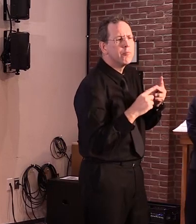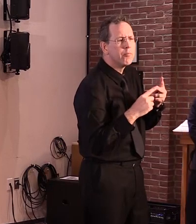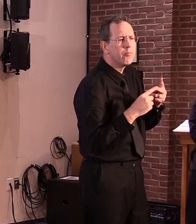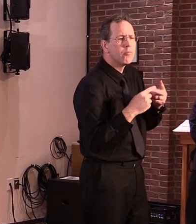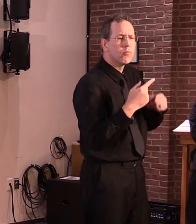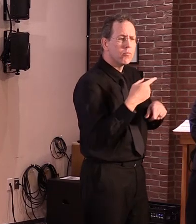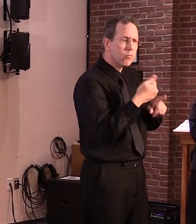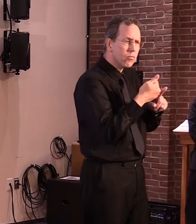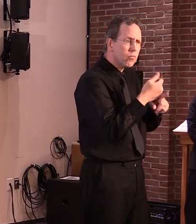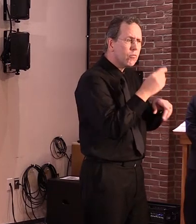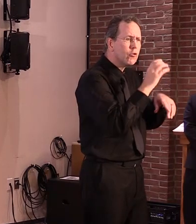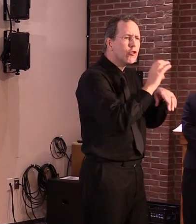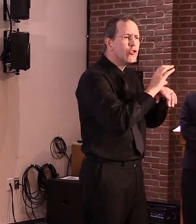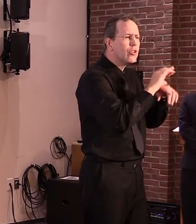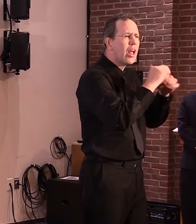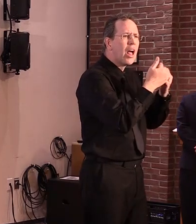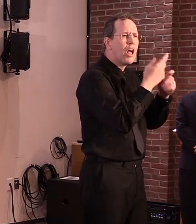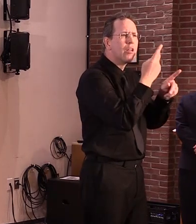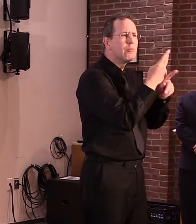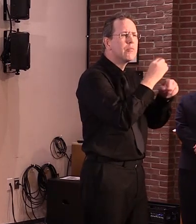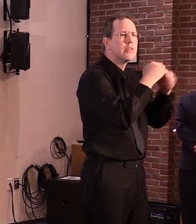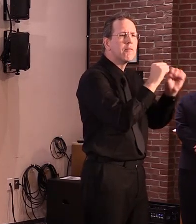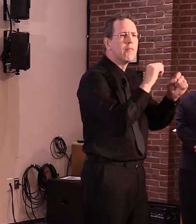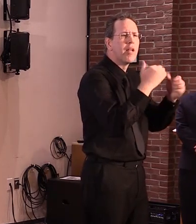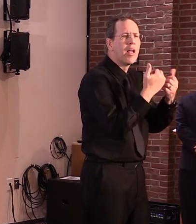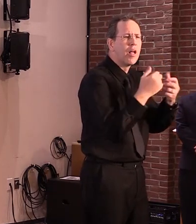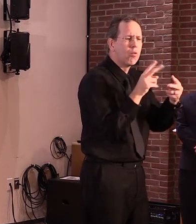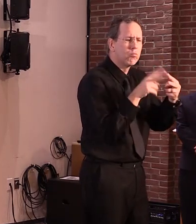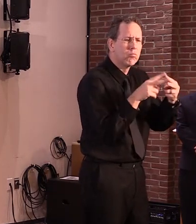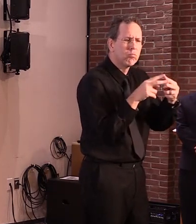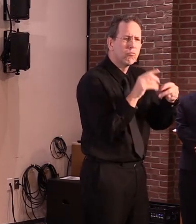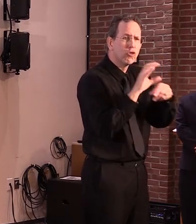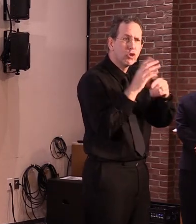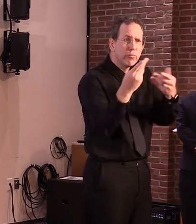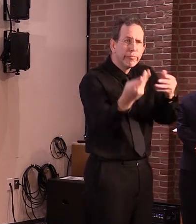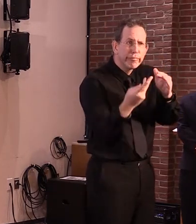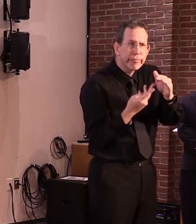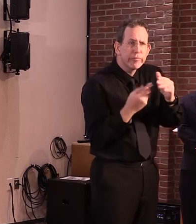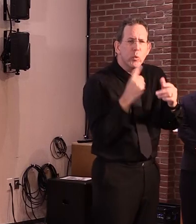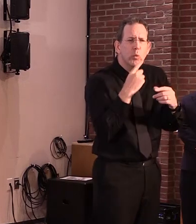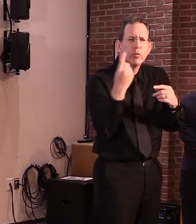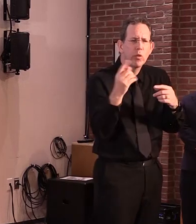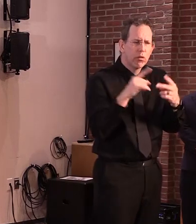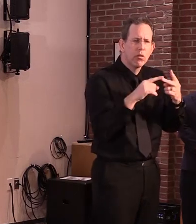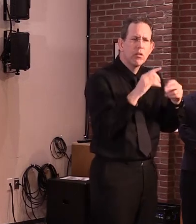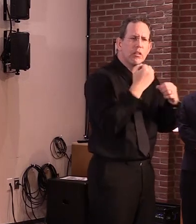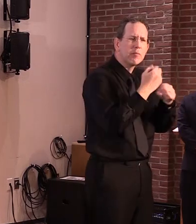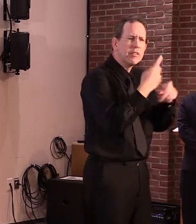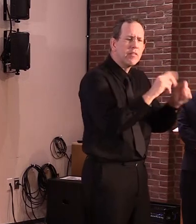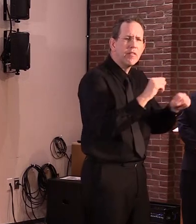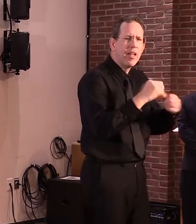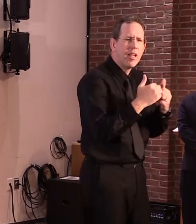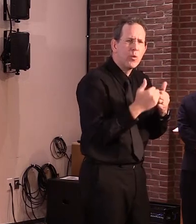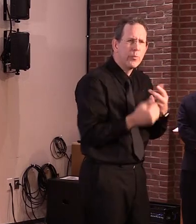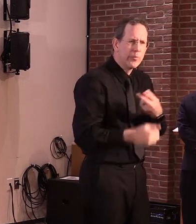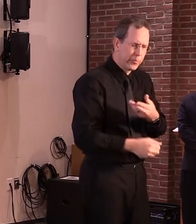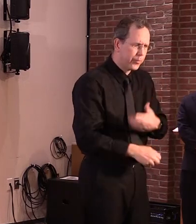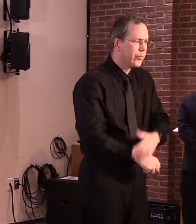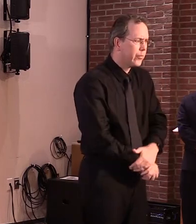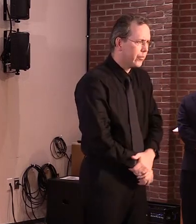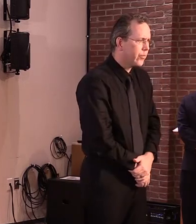creating this space where people are going to come together to worship? Well, again, what we've been trying to do, again, is